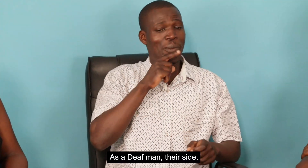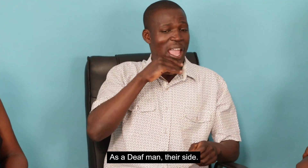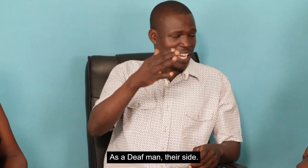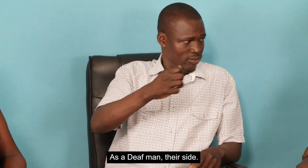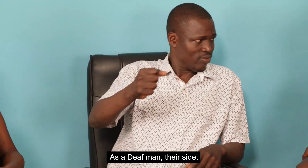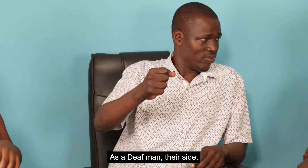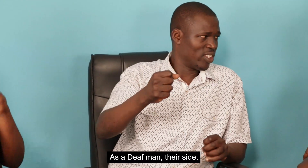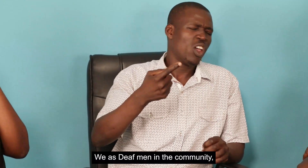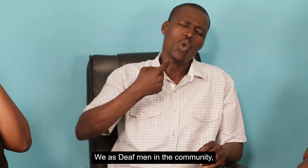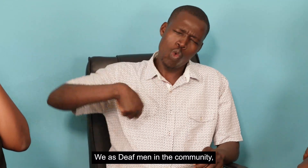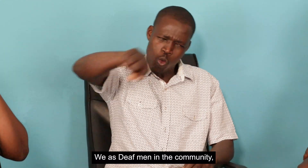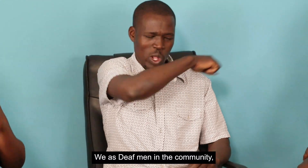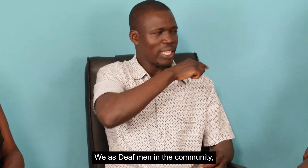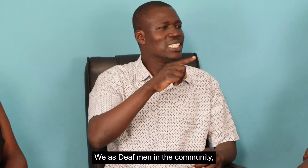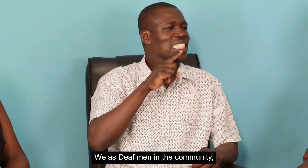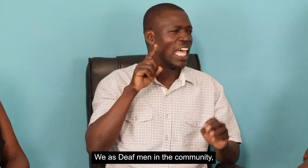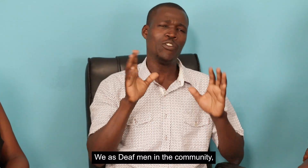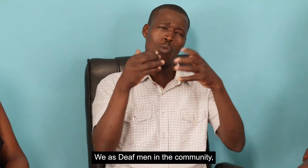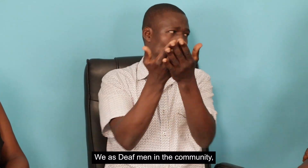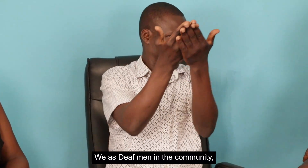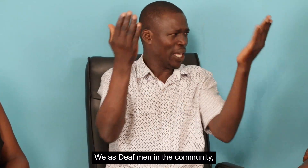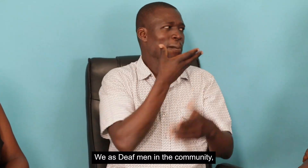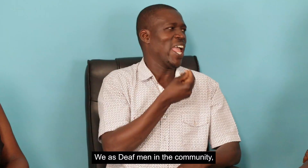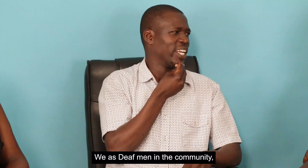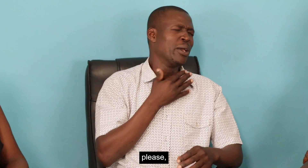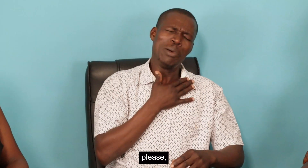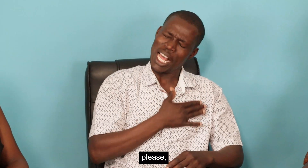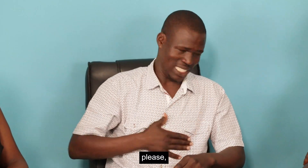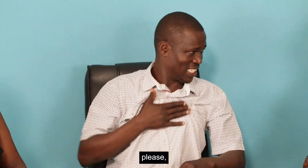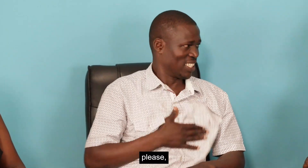Secondly, as a deaf man, we as deaf community,